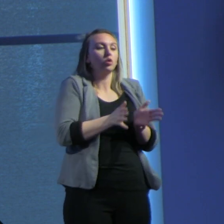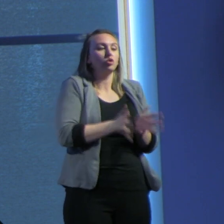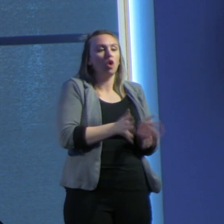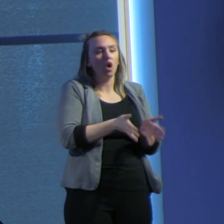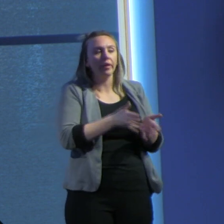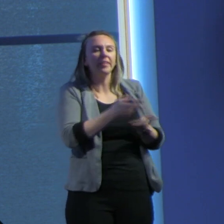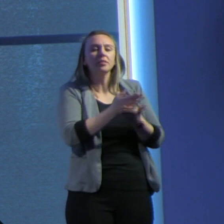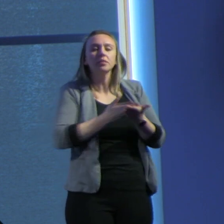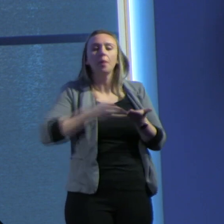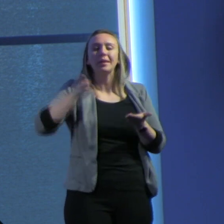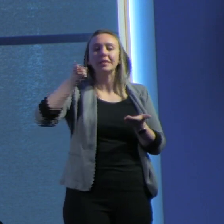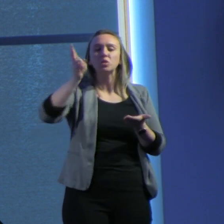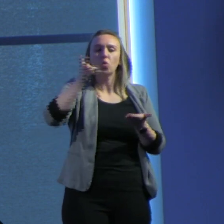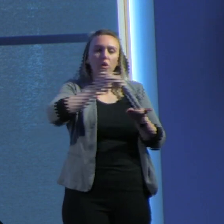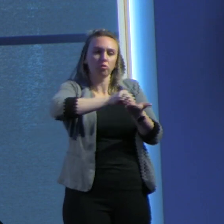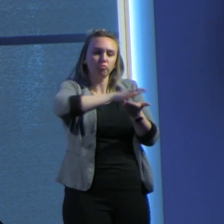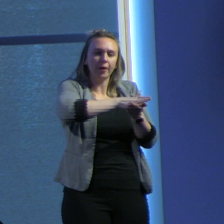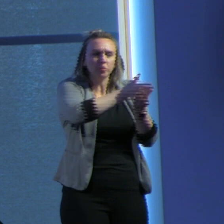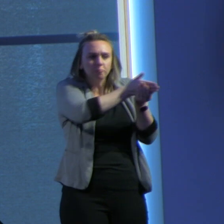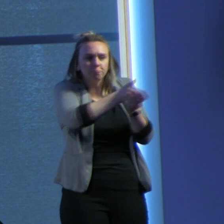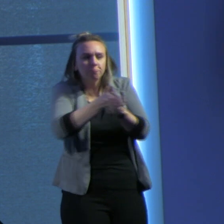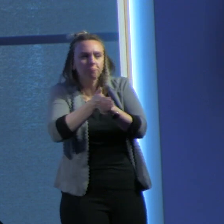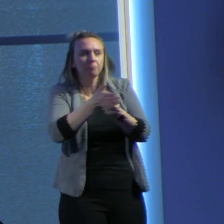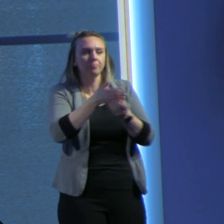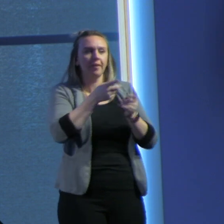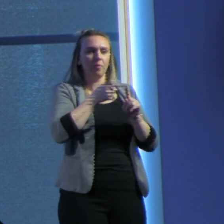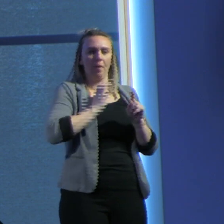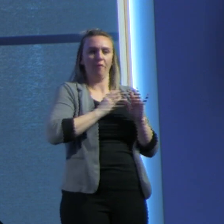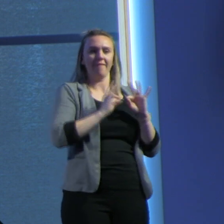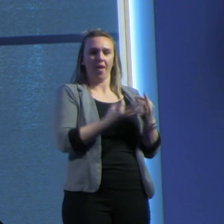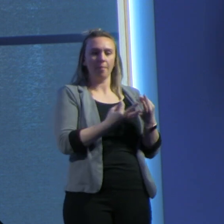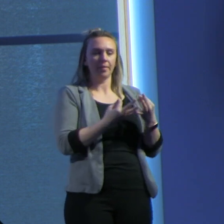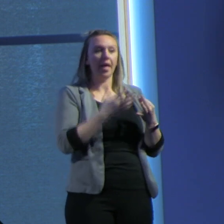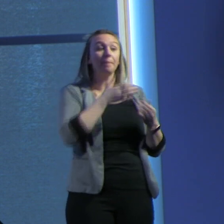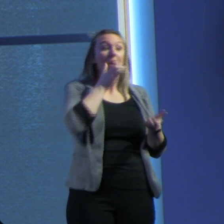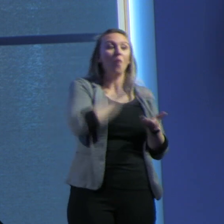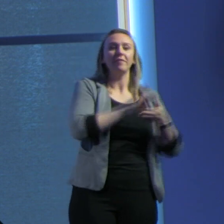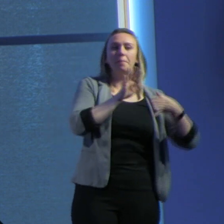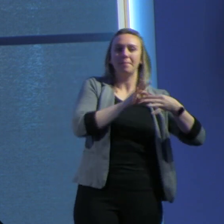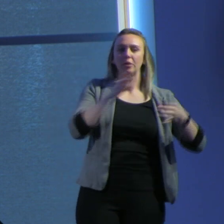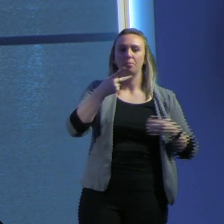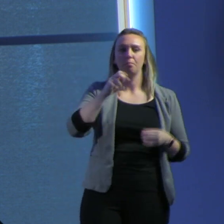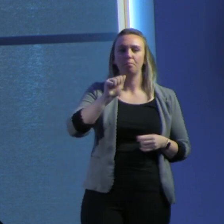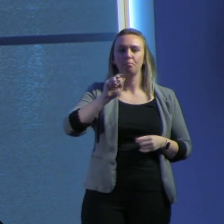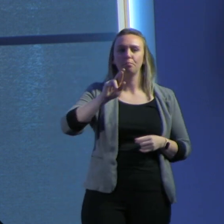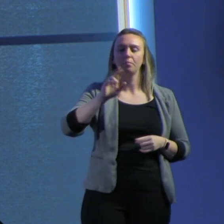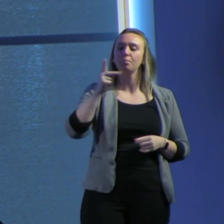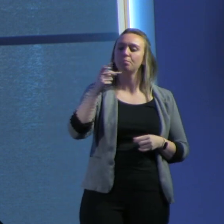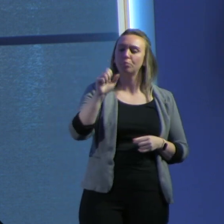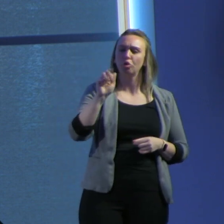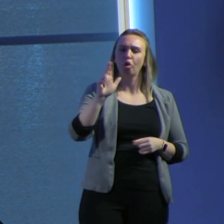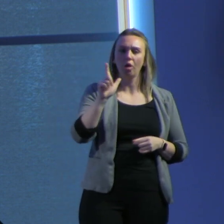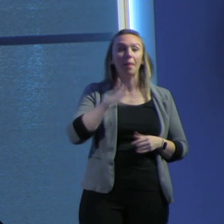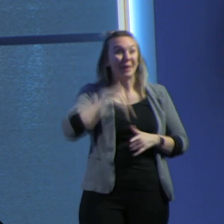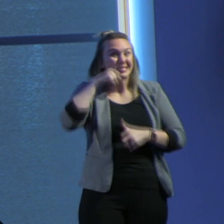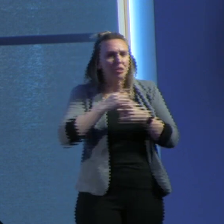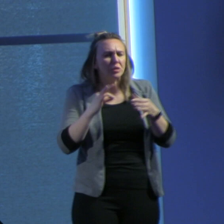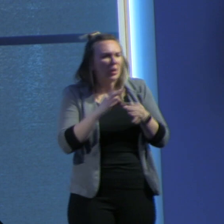historical records in our family, and my wife said something about Pearl, and my sister said, who's Pearl?